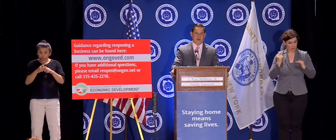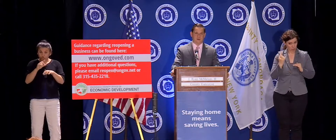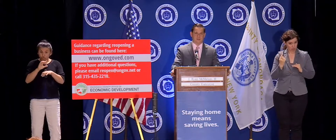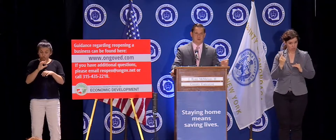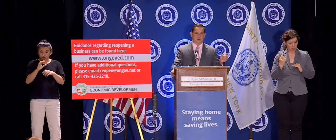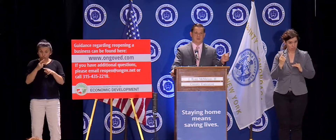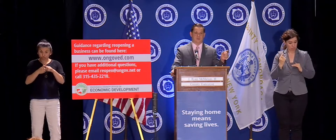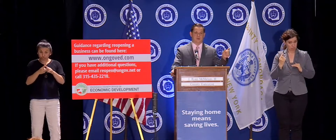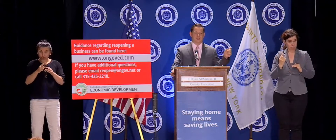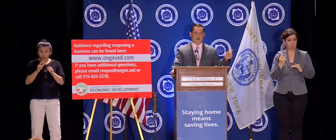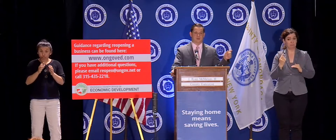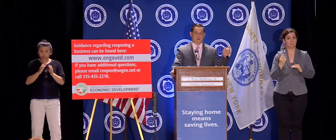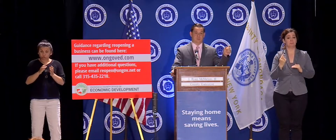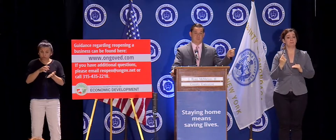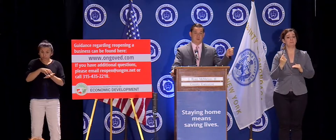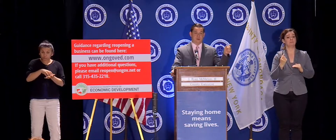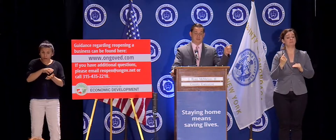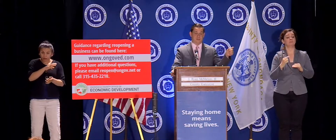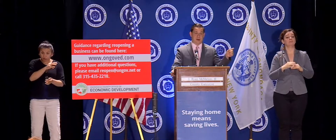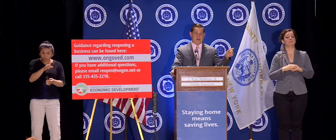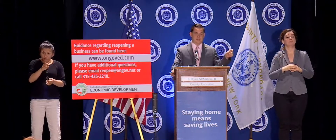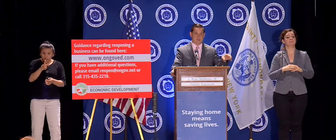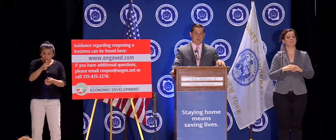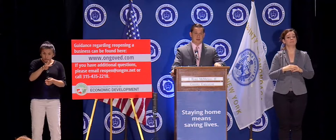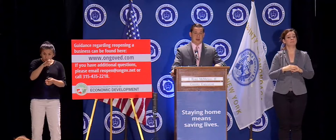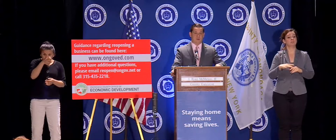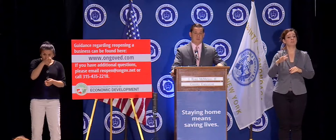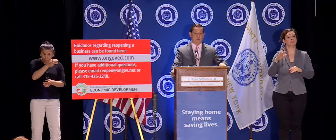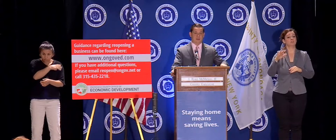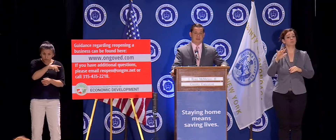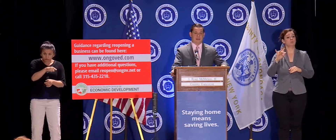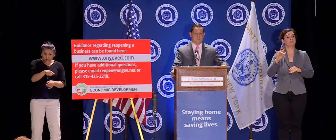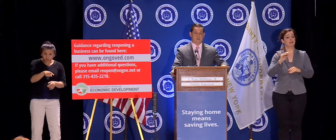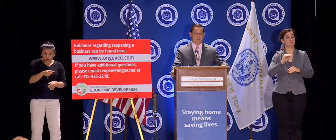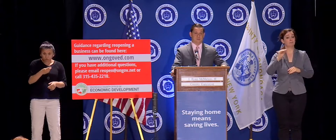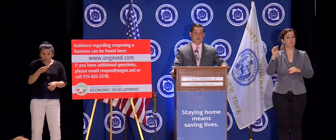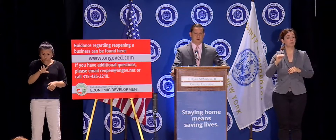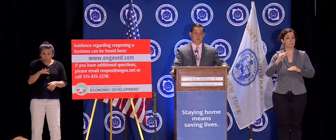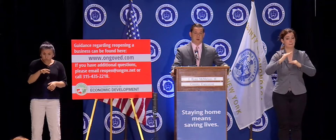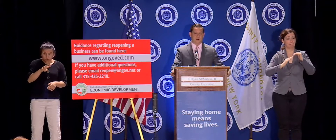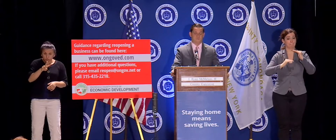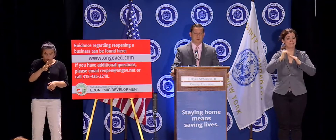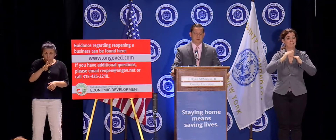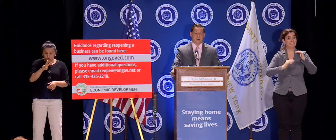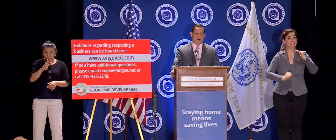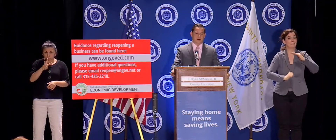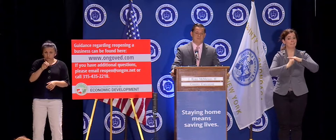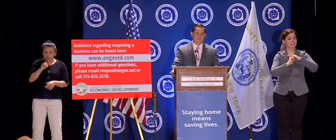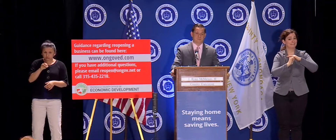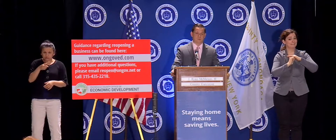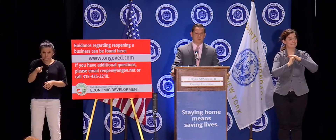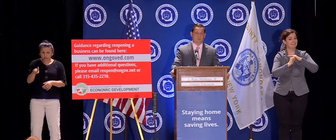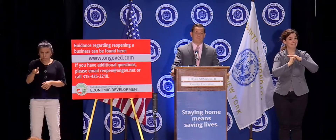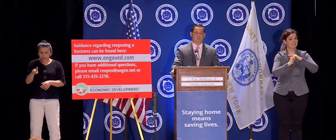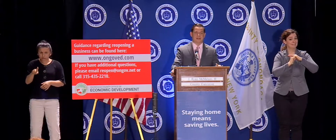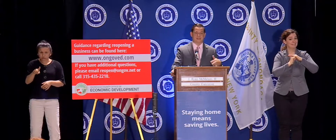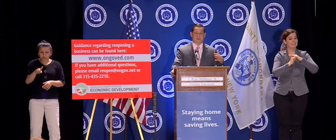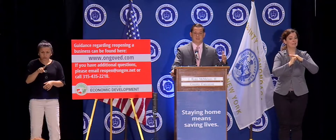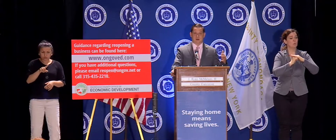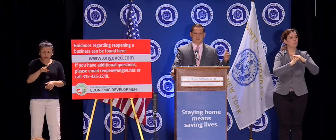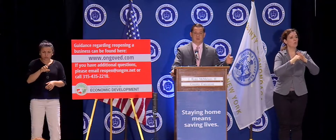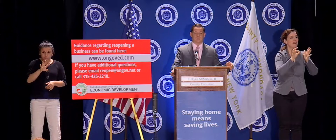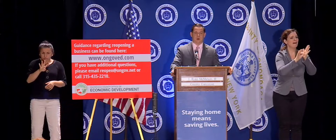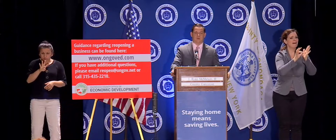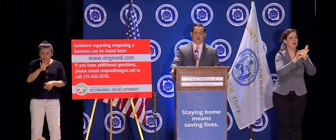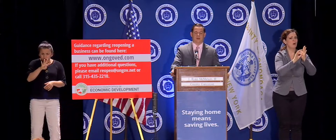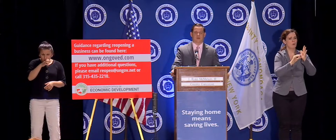religious gatherings, 25% of the building capacity, everybody at minimum 6 feet apart, makes sense